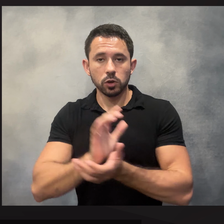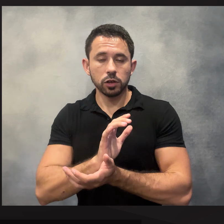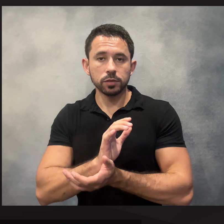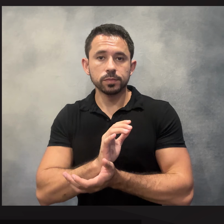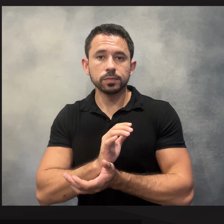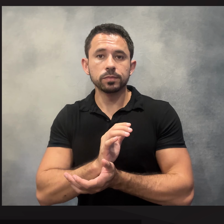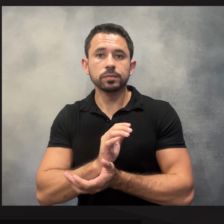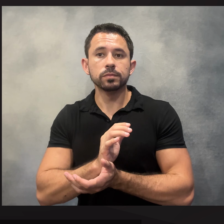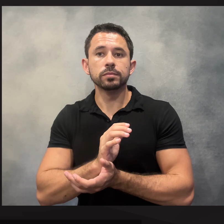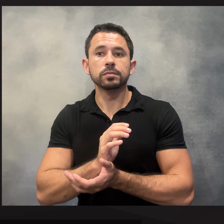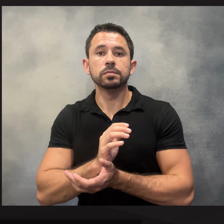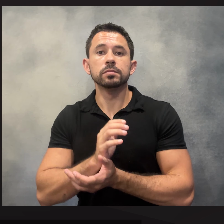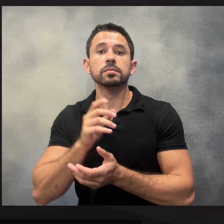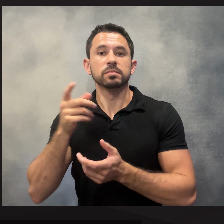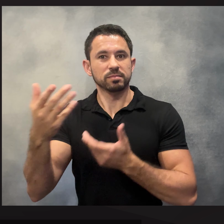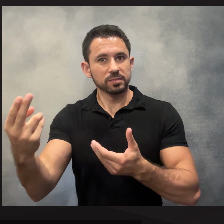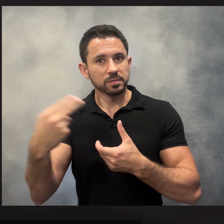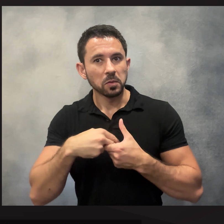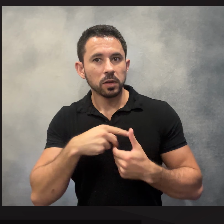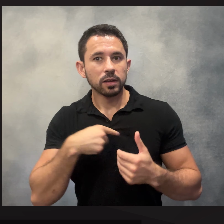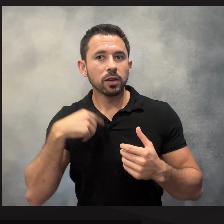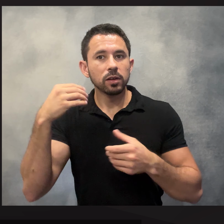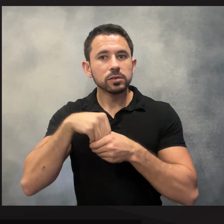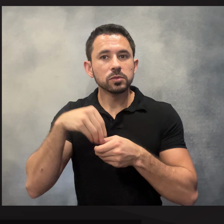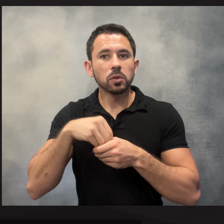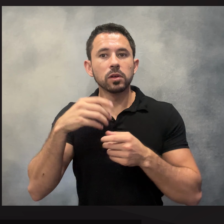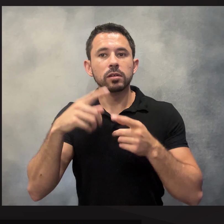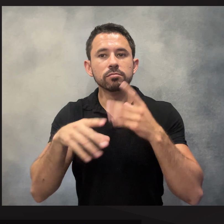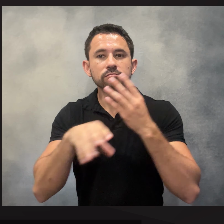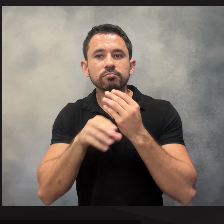Join us indoors to add features to OSM.